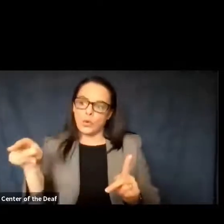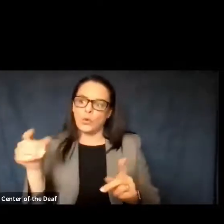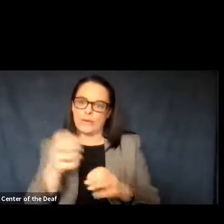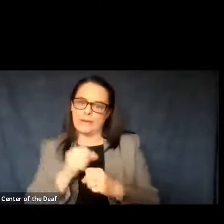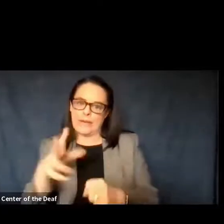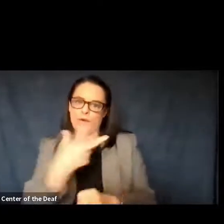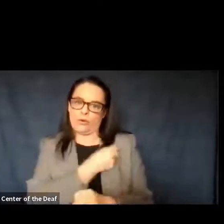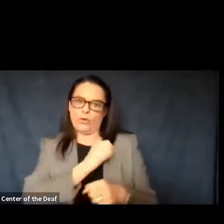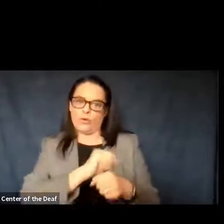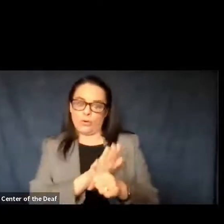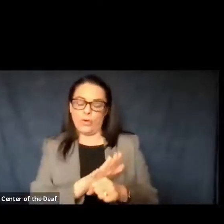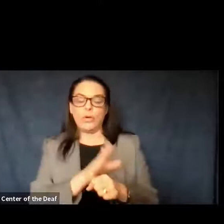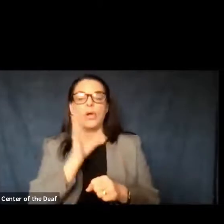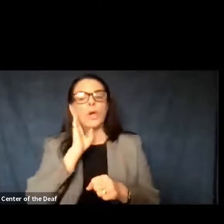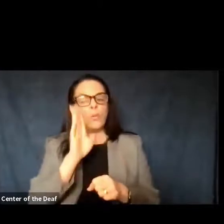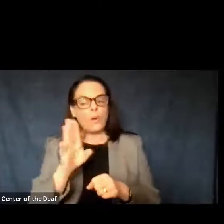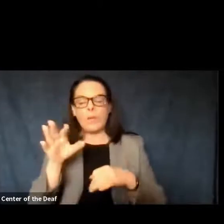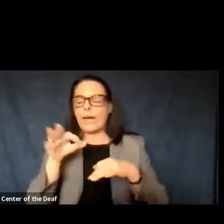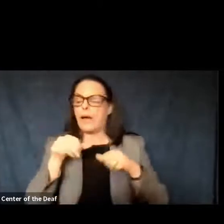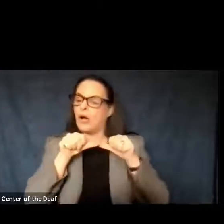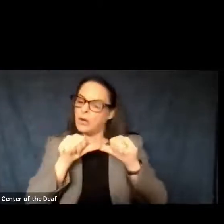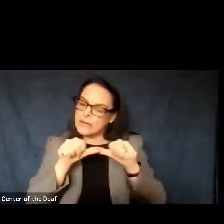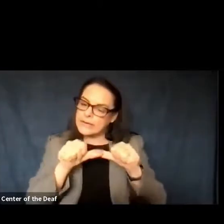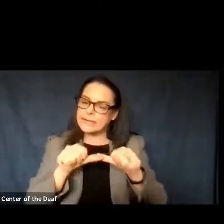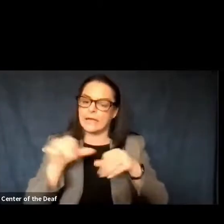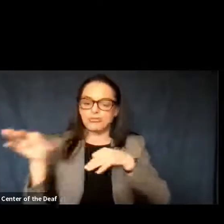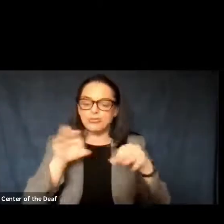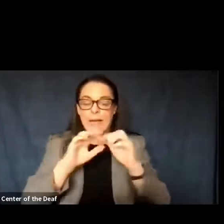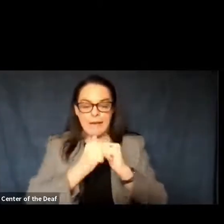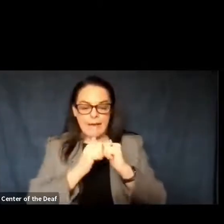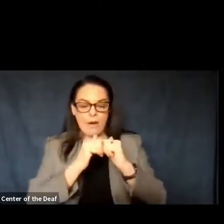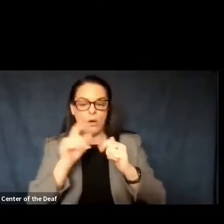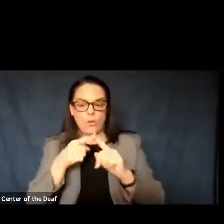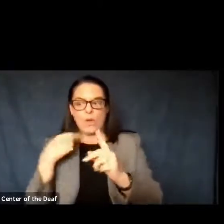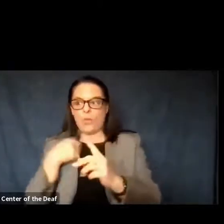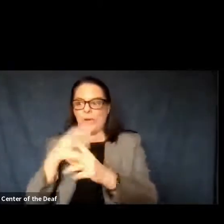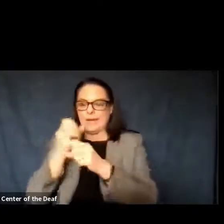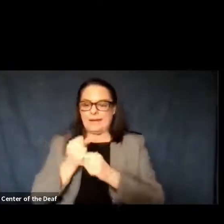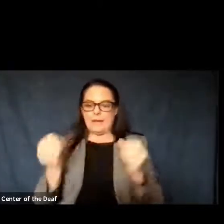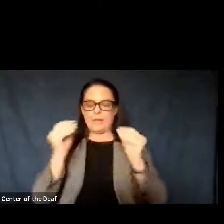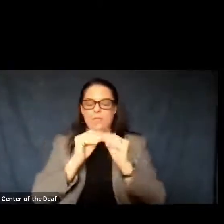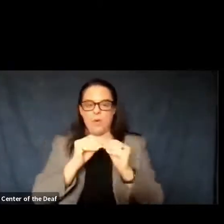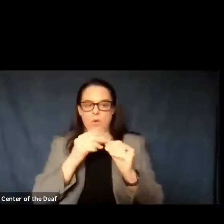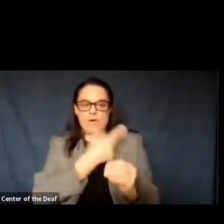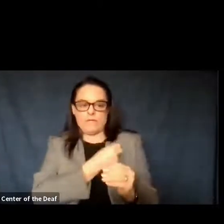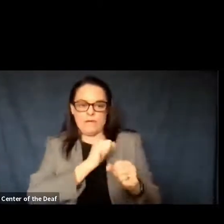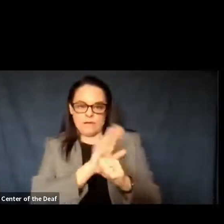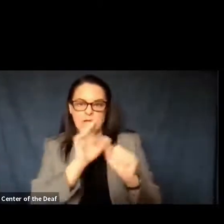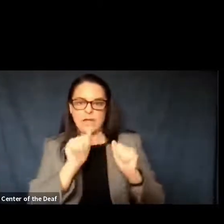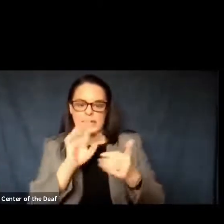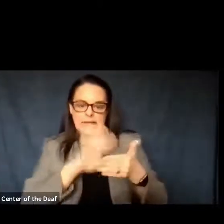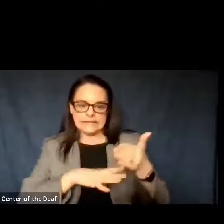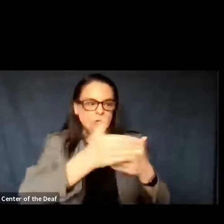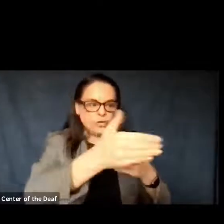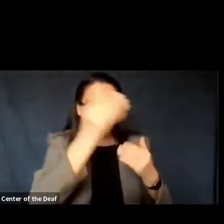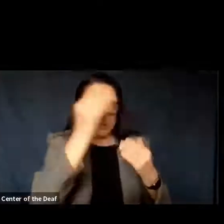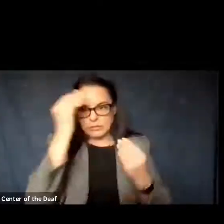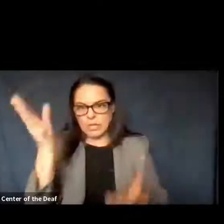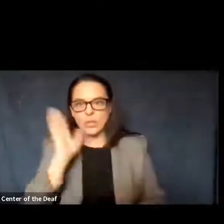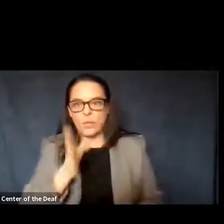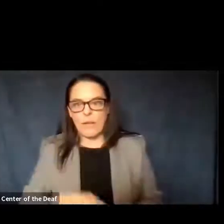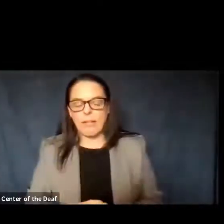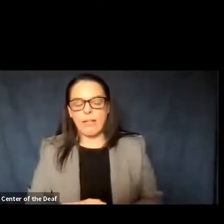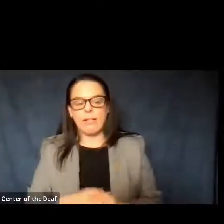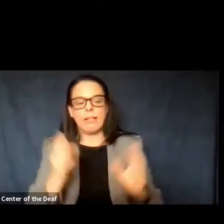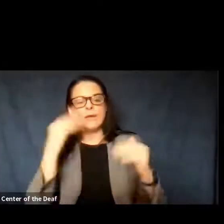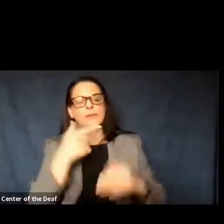push out how we can do that as soon as we are getting more vaccine and can schedule out further and let folks know about that. Also from Grace